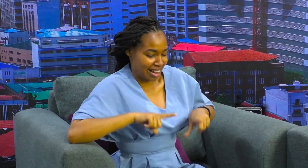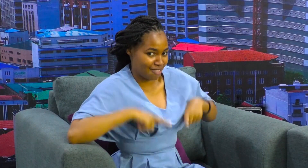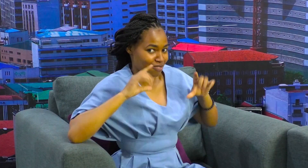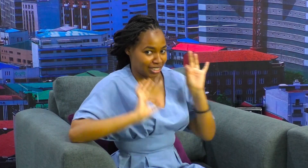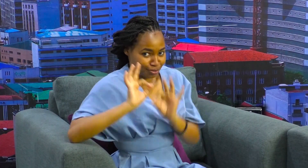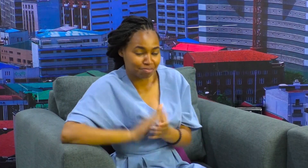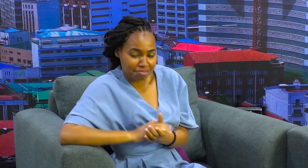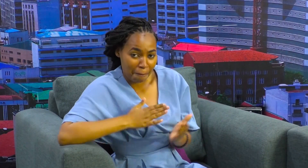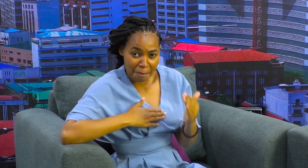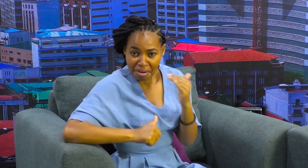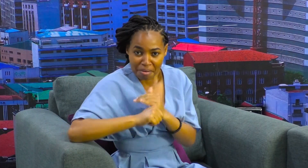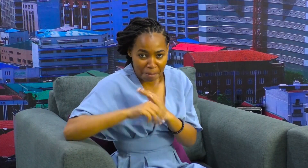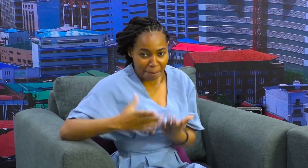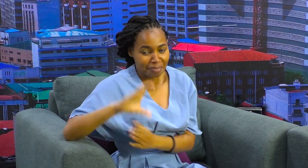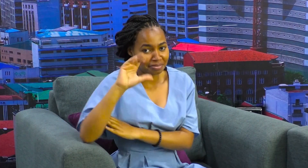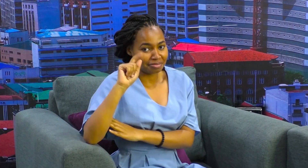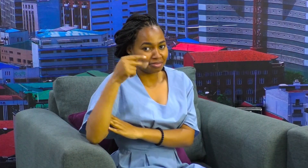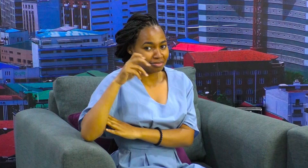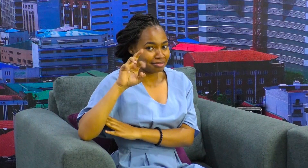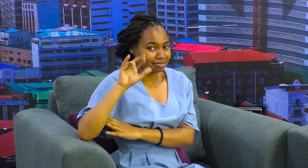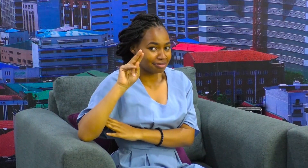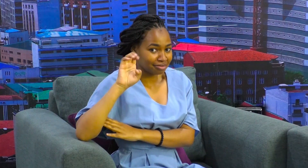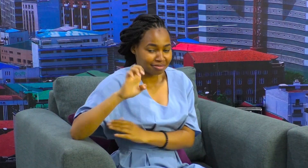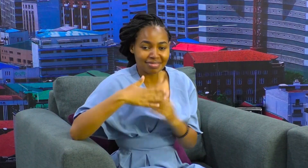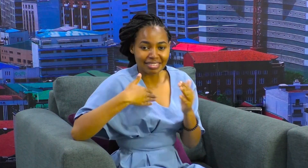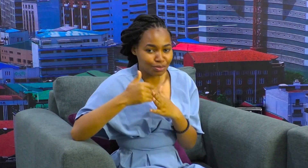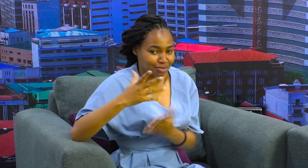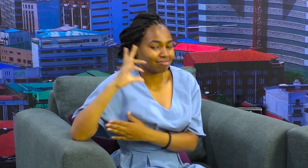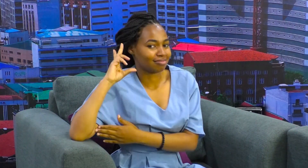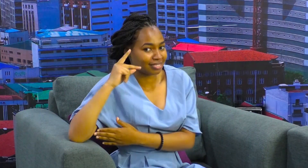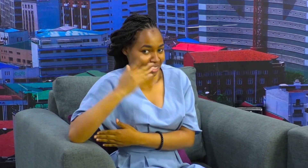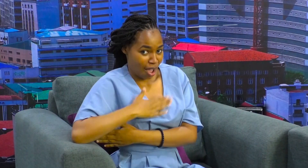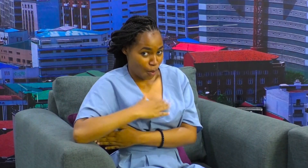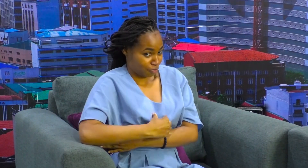in their careers. Thank you for watching the Lifestyle Show with me, Cathrine,